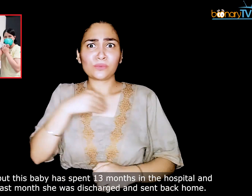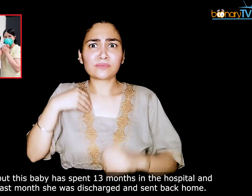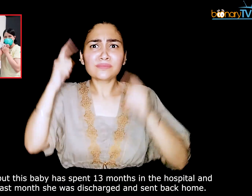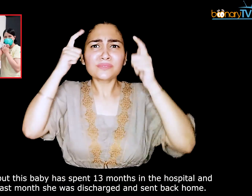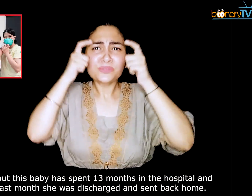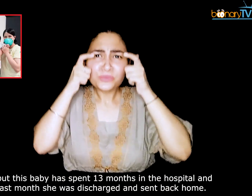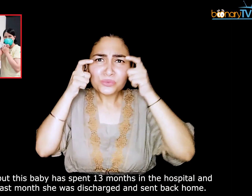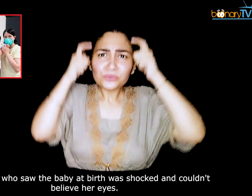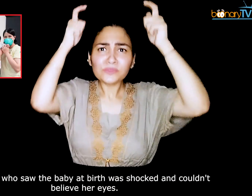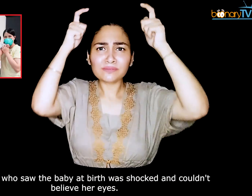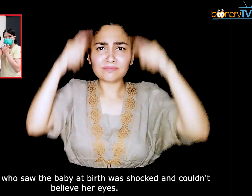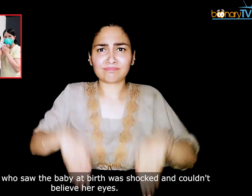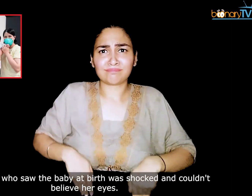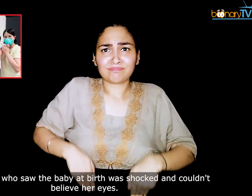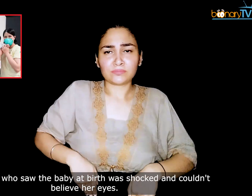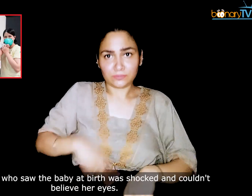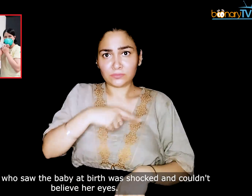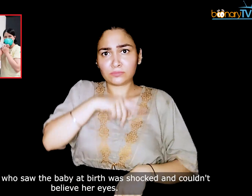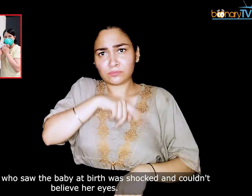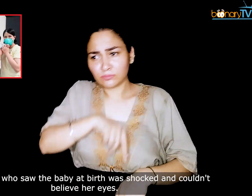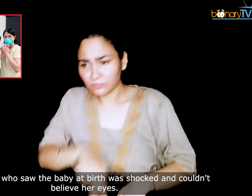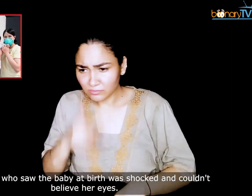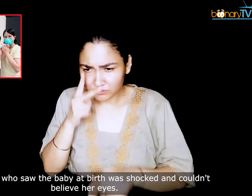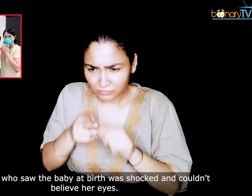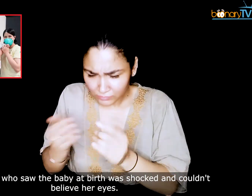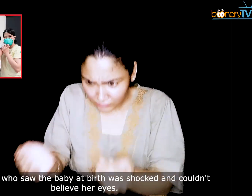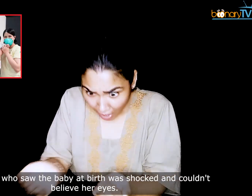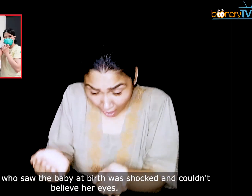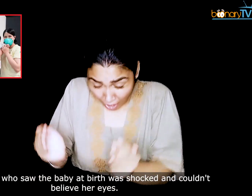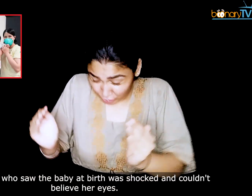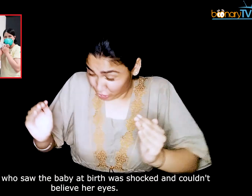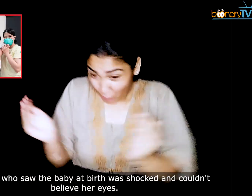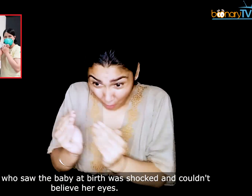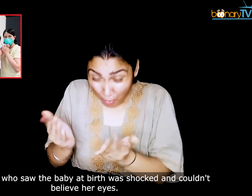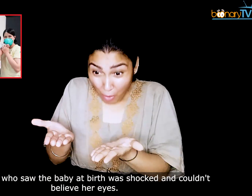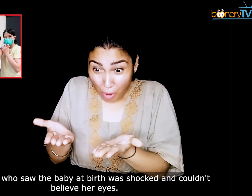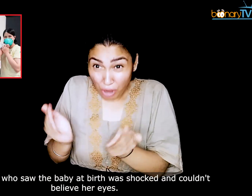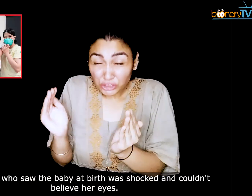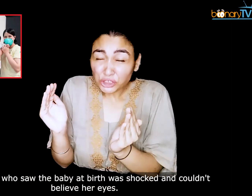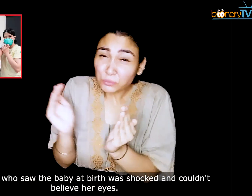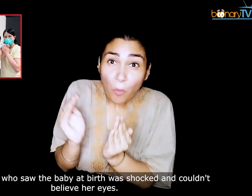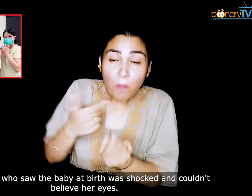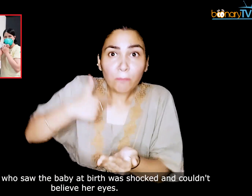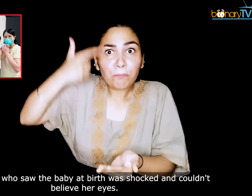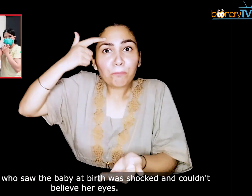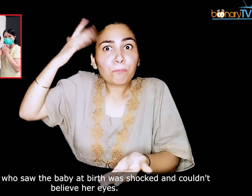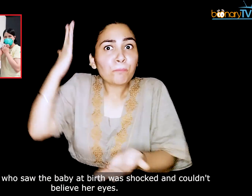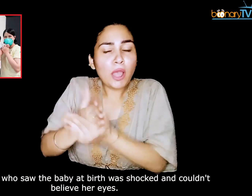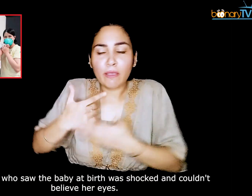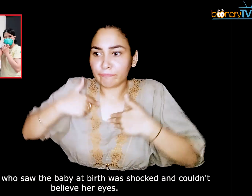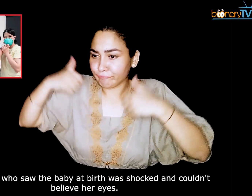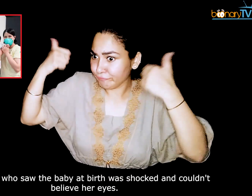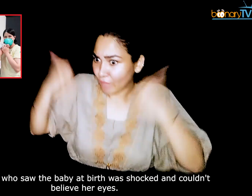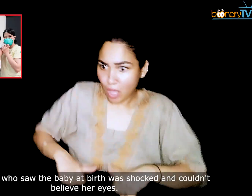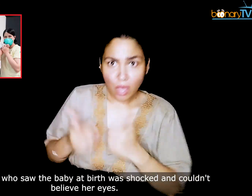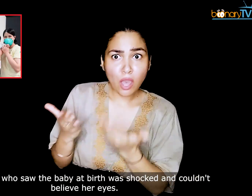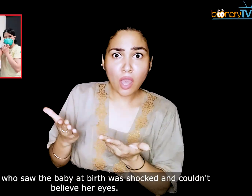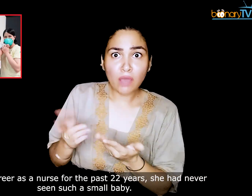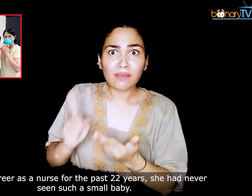home. The nurse who saw the baby at birth was shocked and couldn't believe her eyes. In